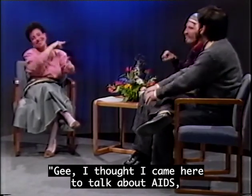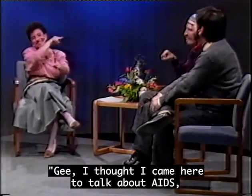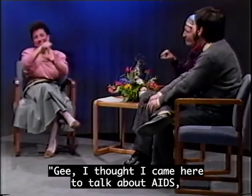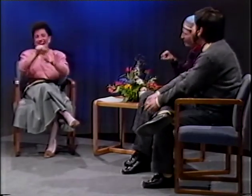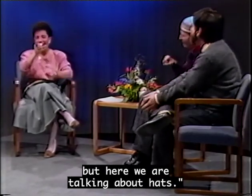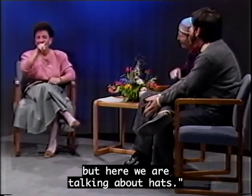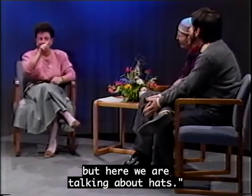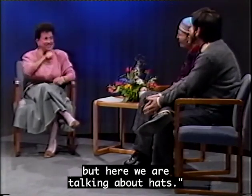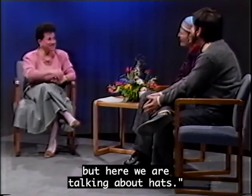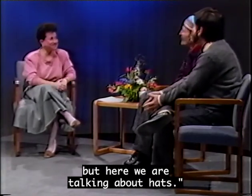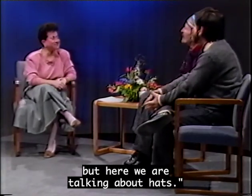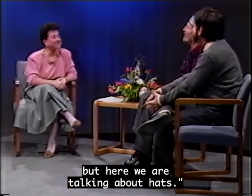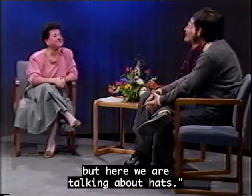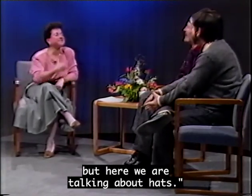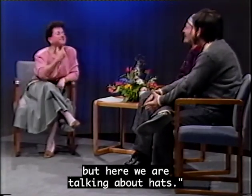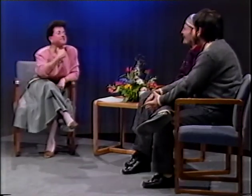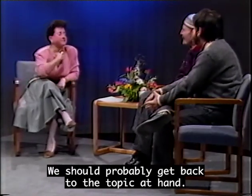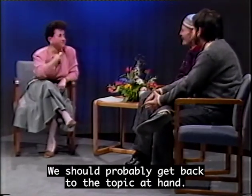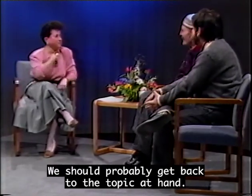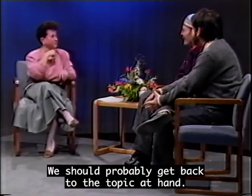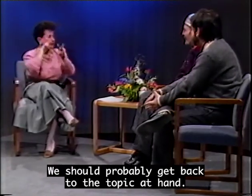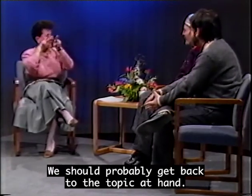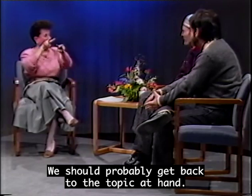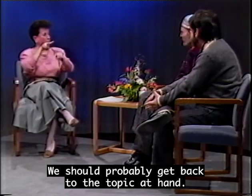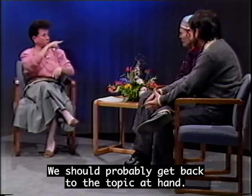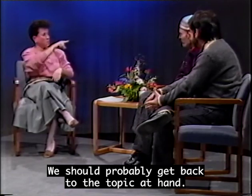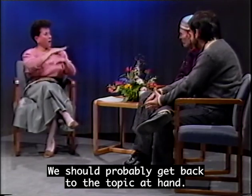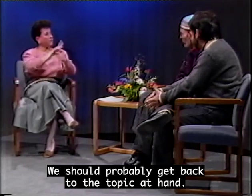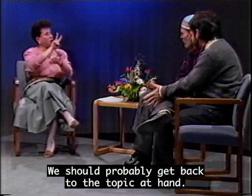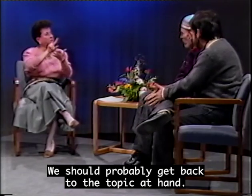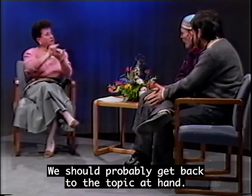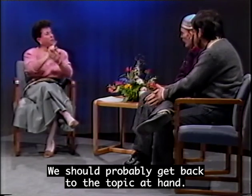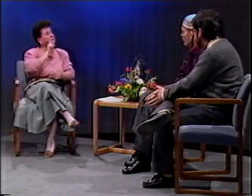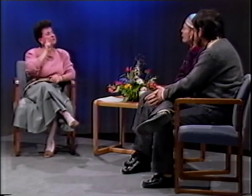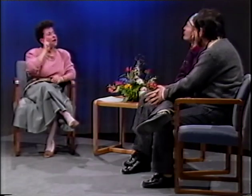about AIDS, but here we are talking about ads. Yeah. We should probably get back to the topic at hand.